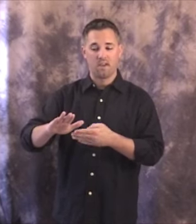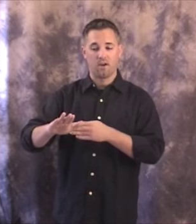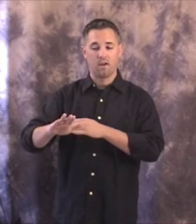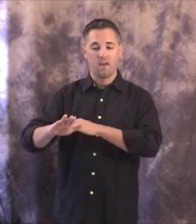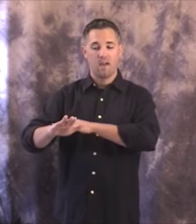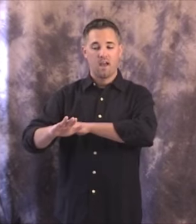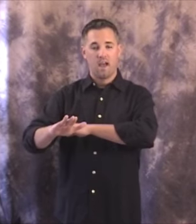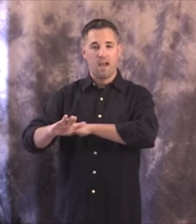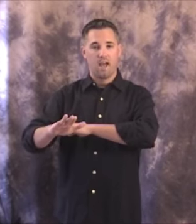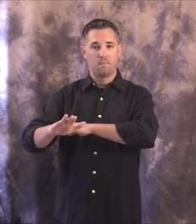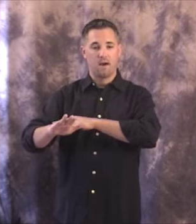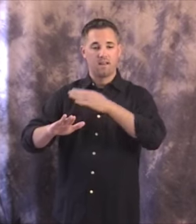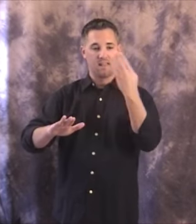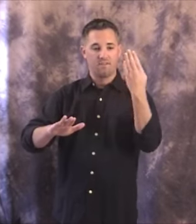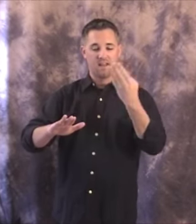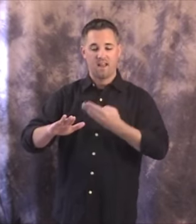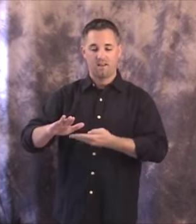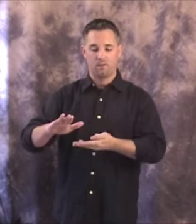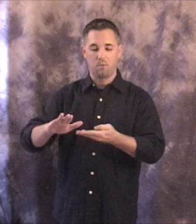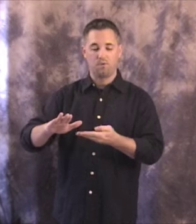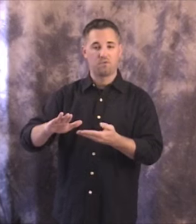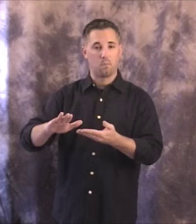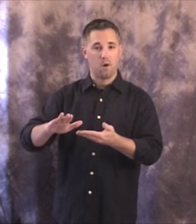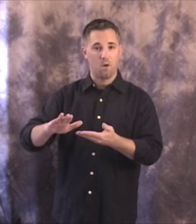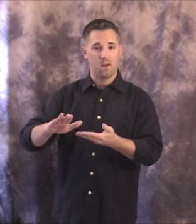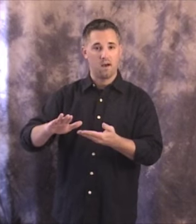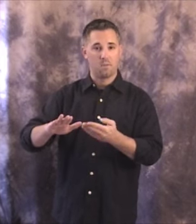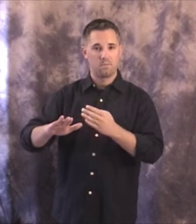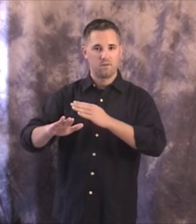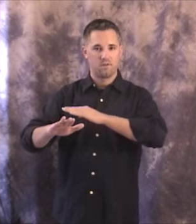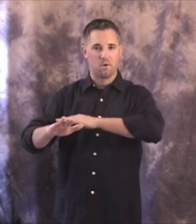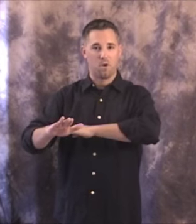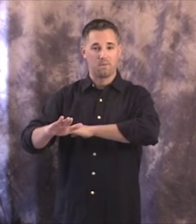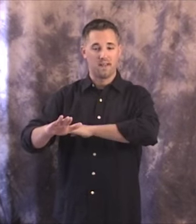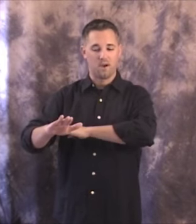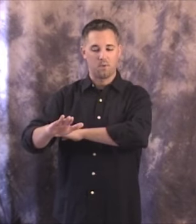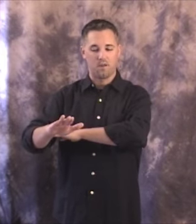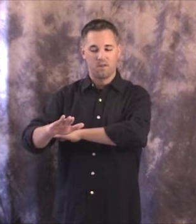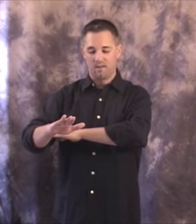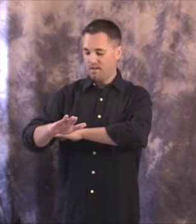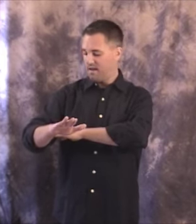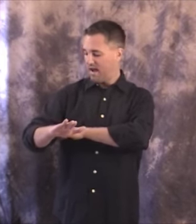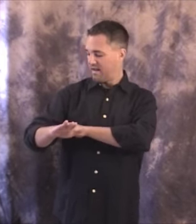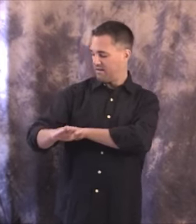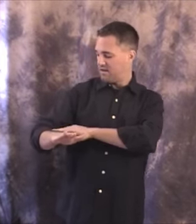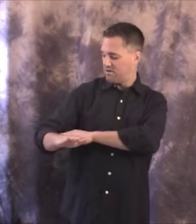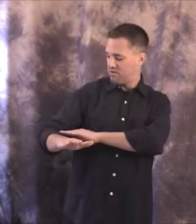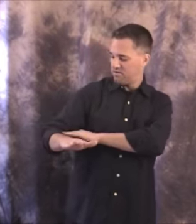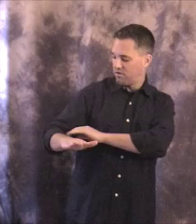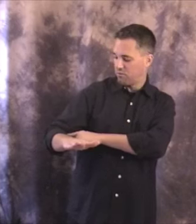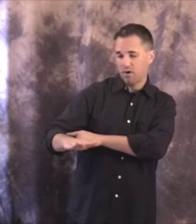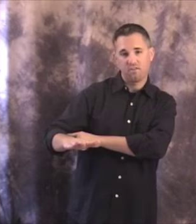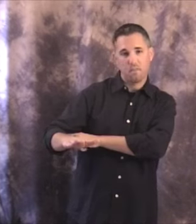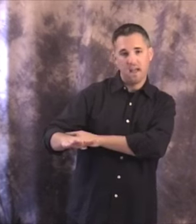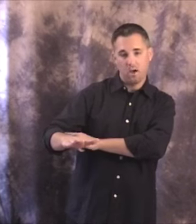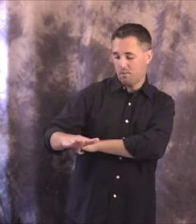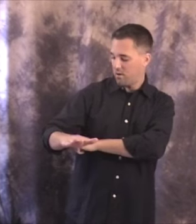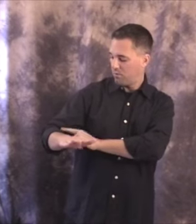there, and my left hand moves from palm up to palm down, and it touches the crook of my elbow